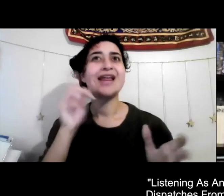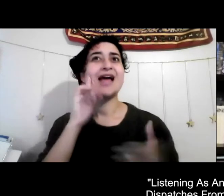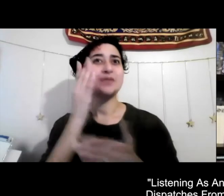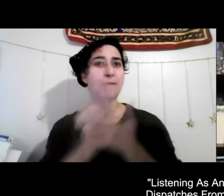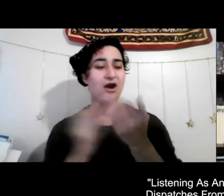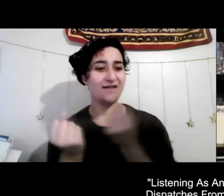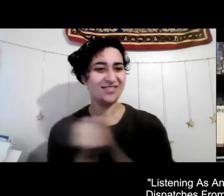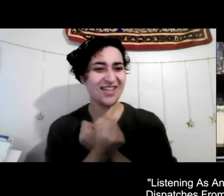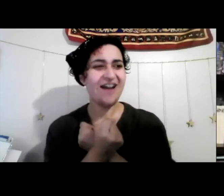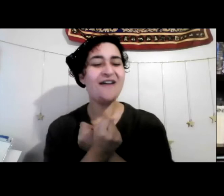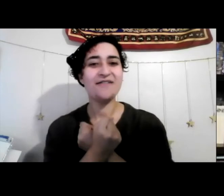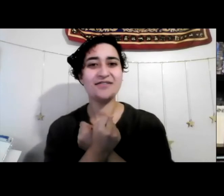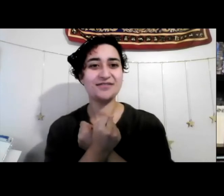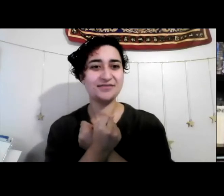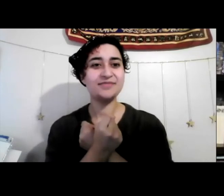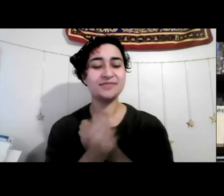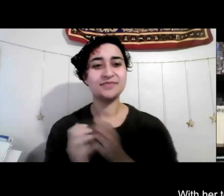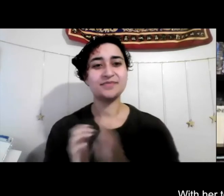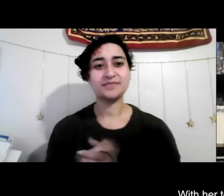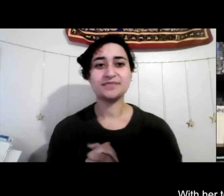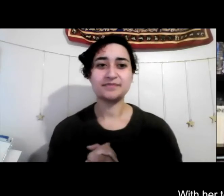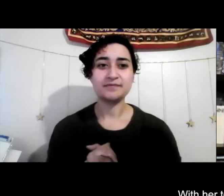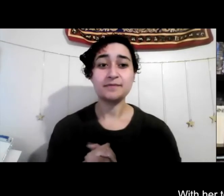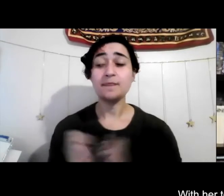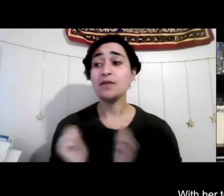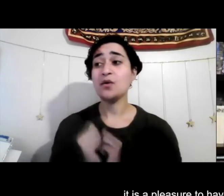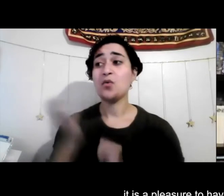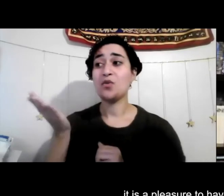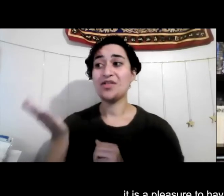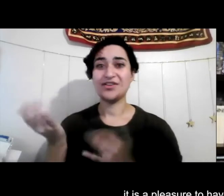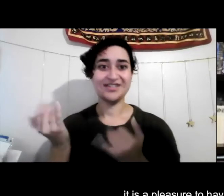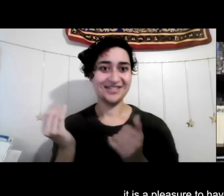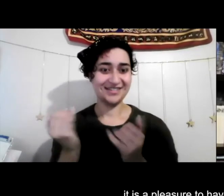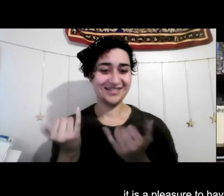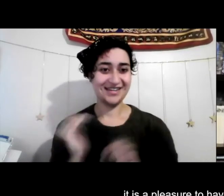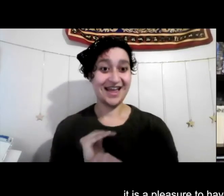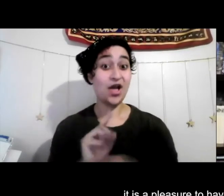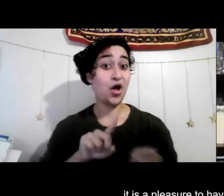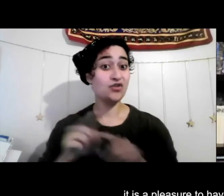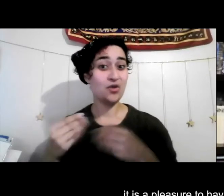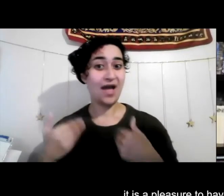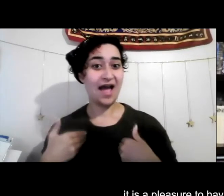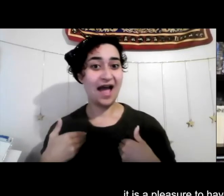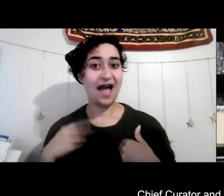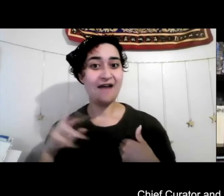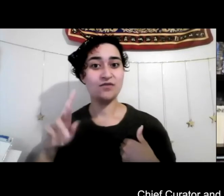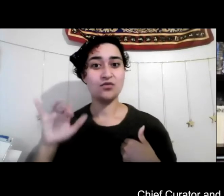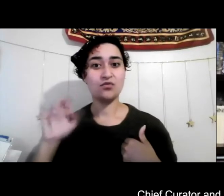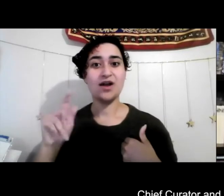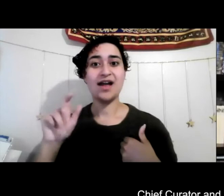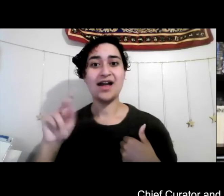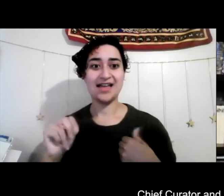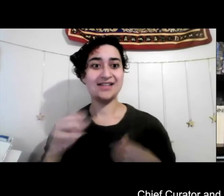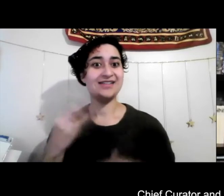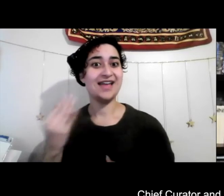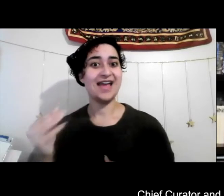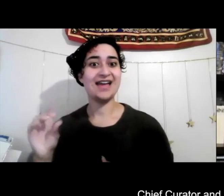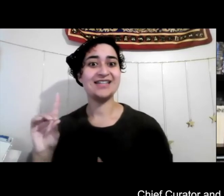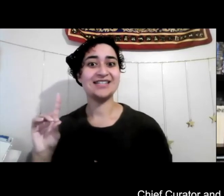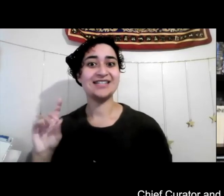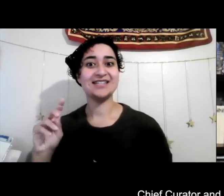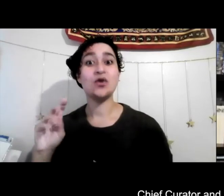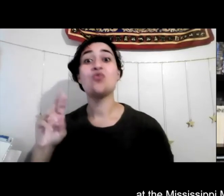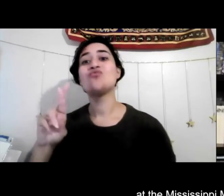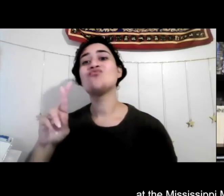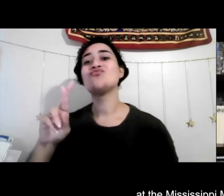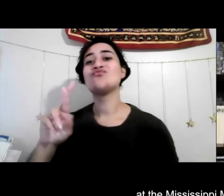Dispatches from the Future. With her tonight, it is a pleasure to have Ryan and Dennis, Chief Curator and Artistic